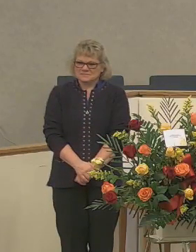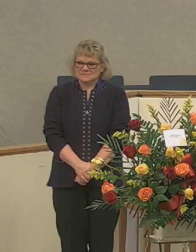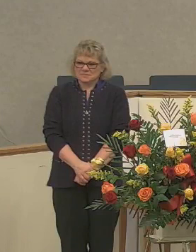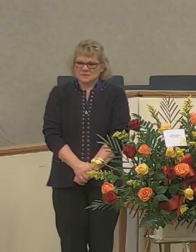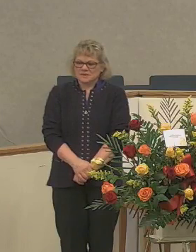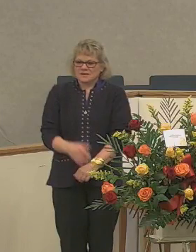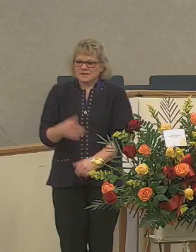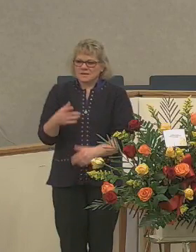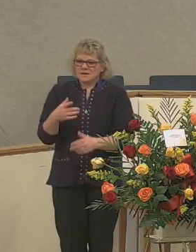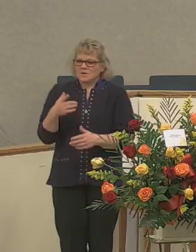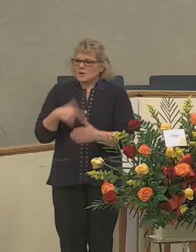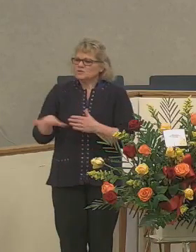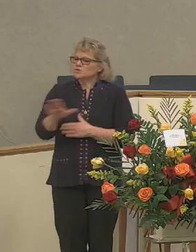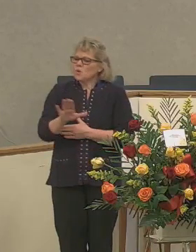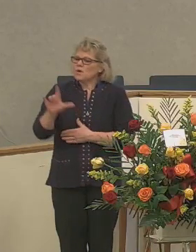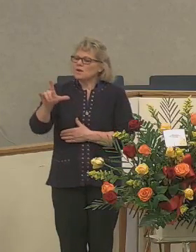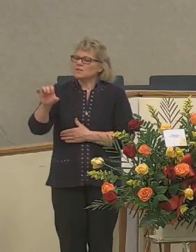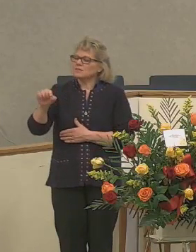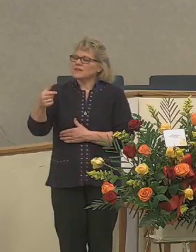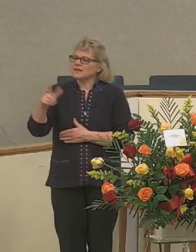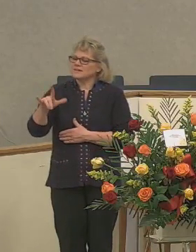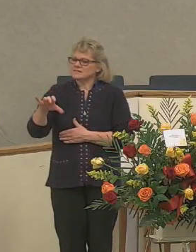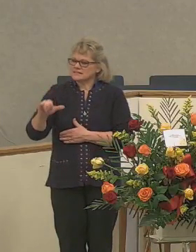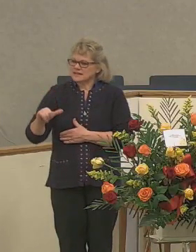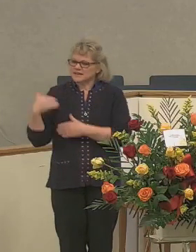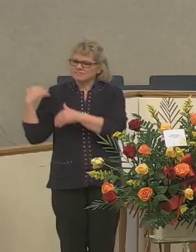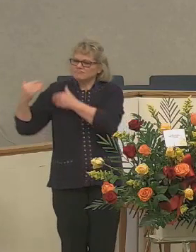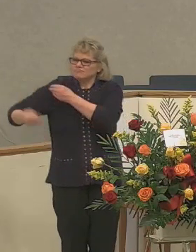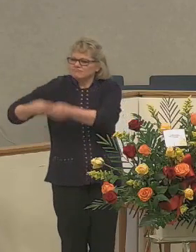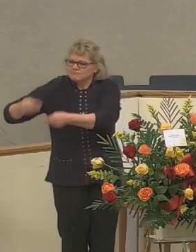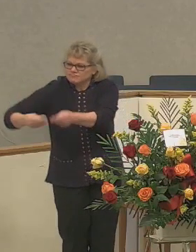What will your legacy be?